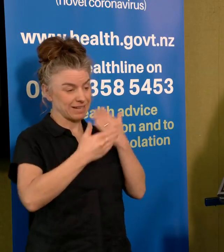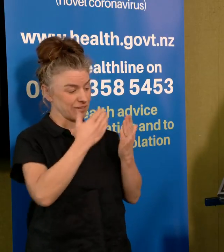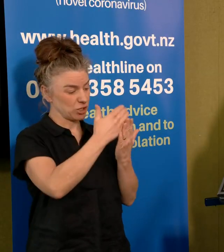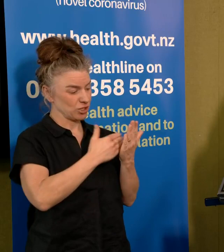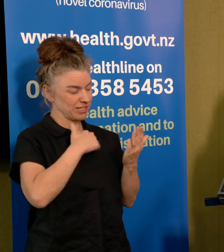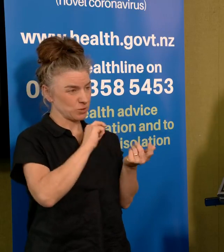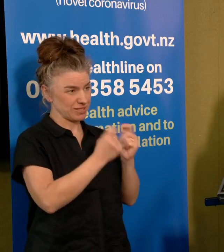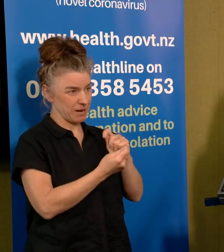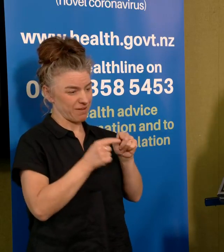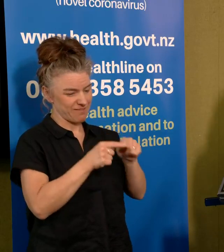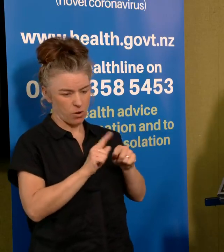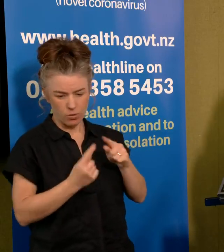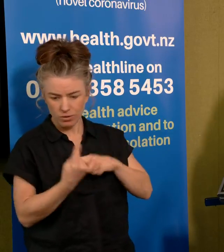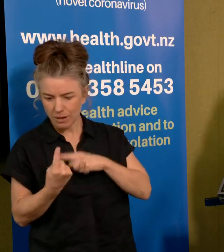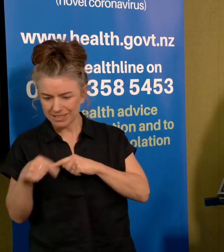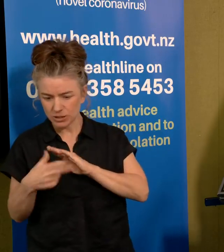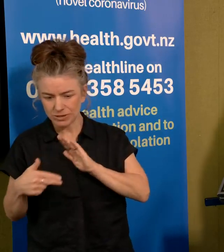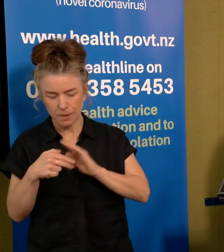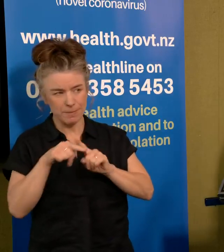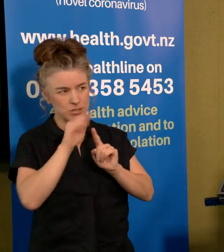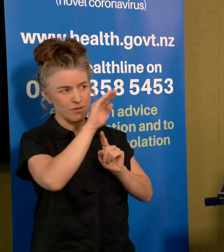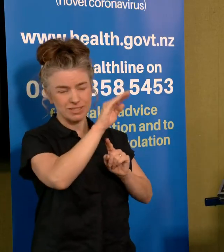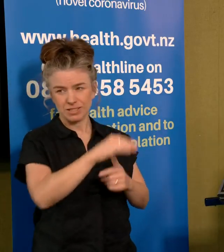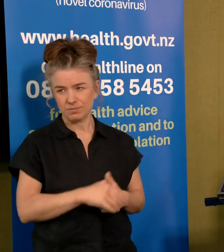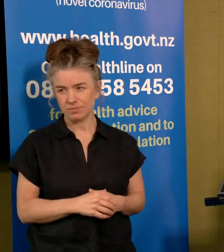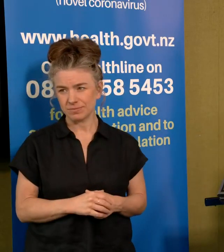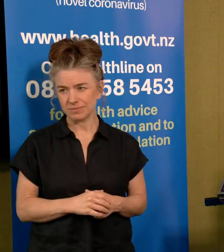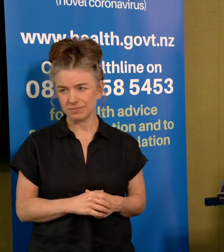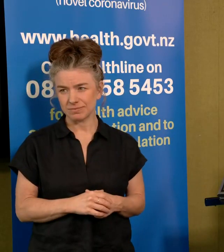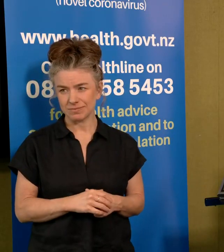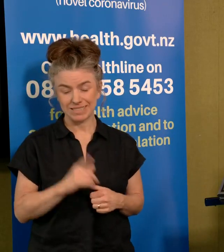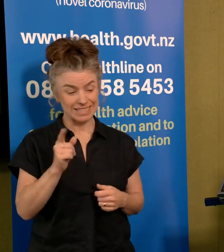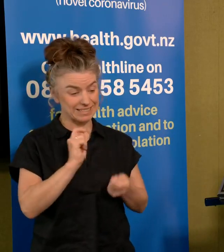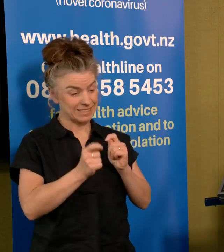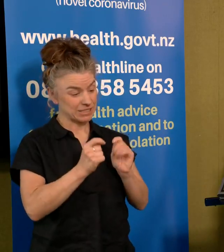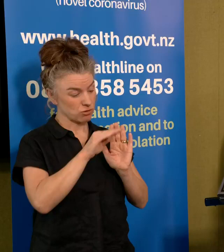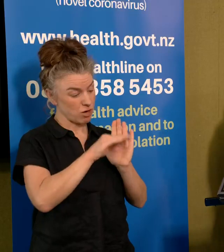on here and overseas. Do you know how the criteria for testing will change?